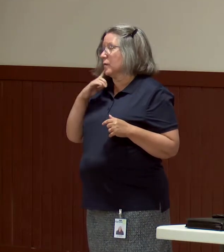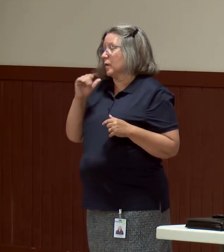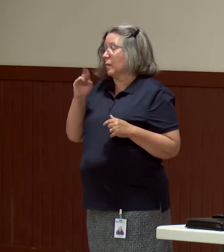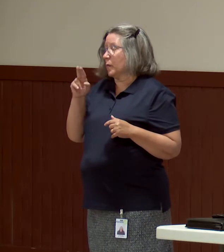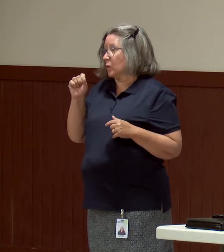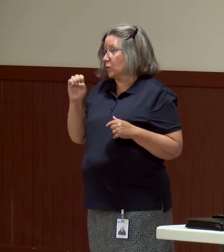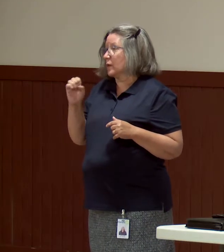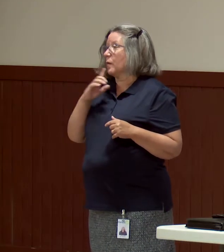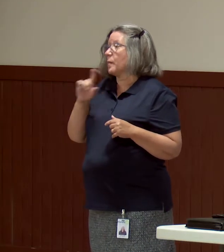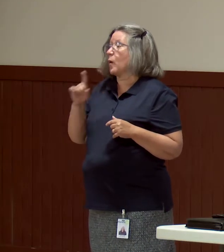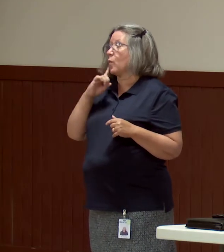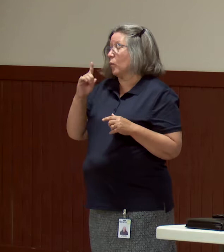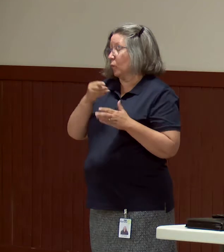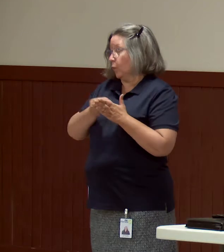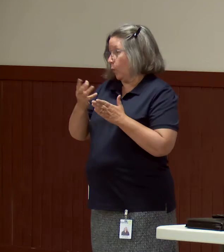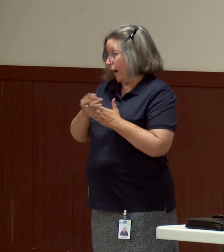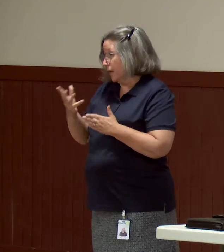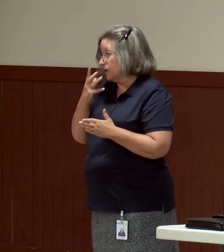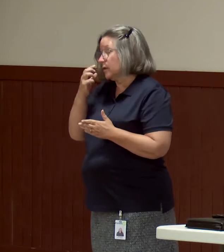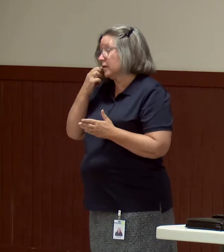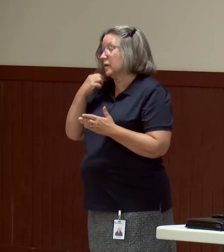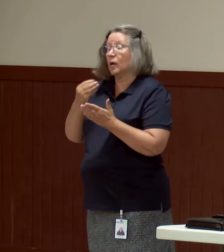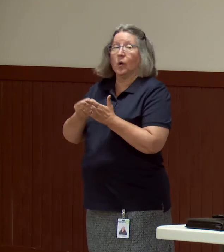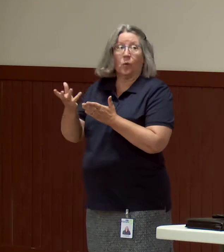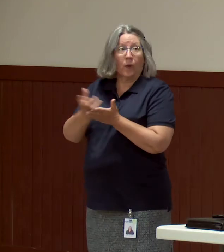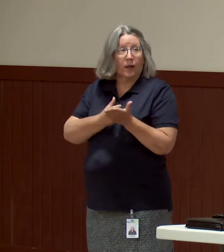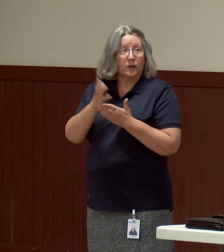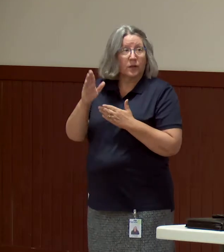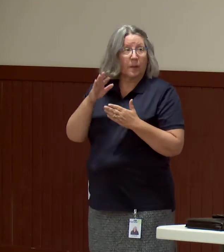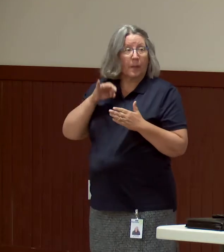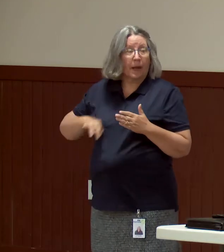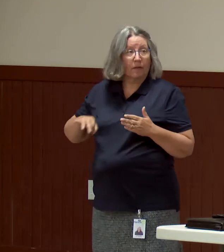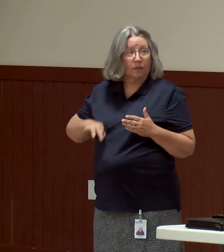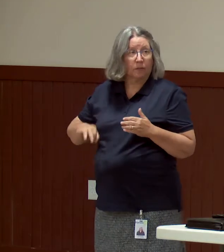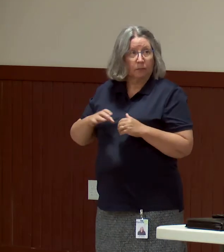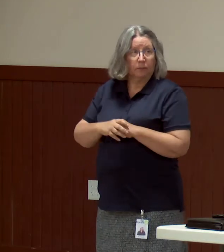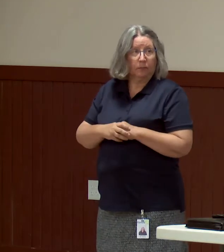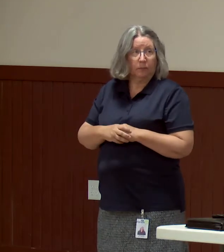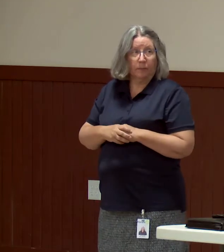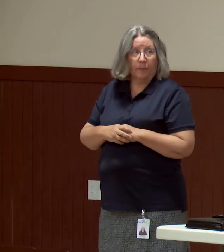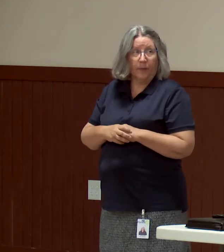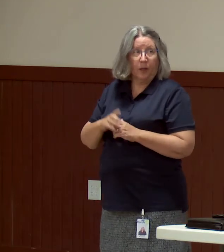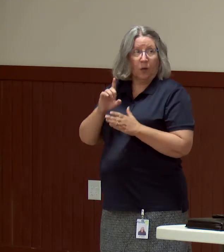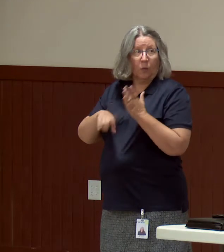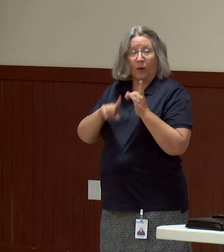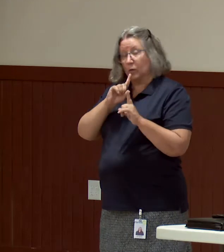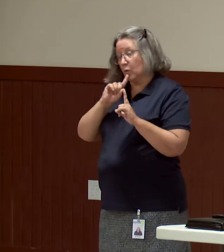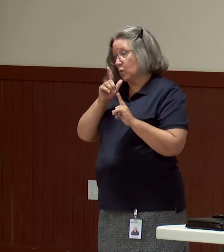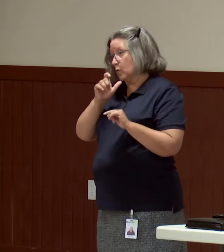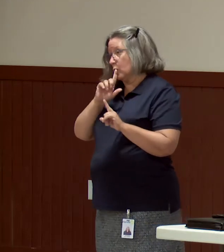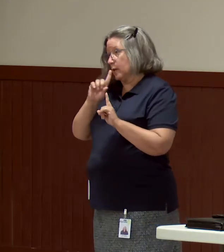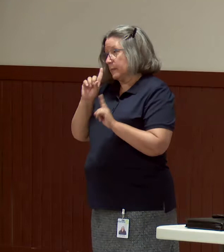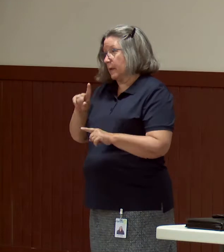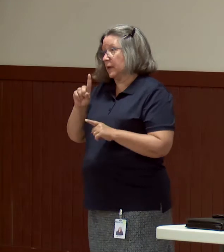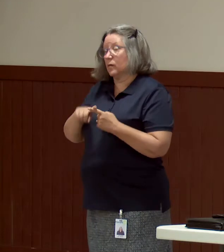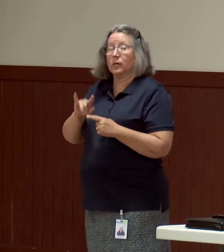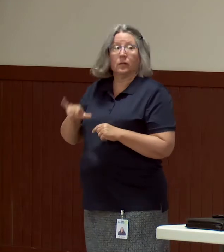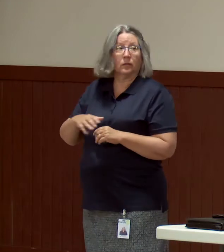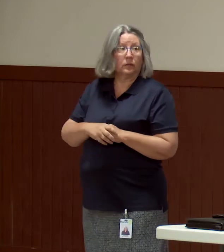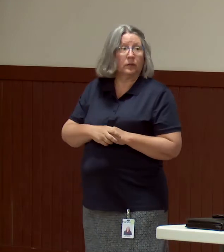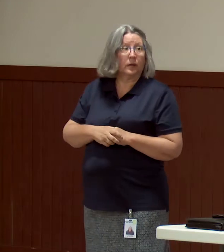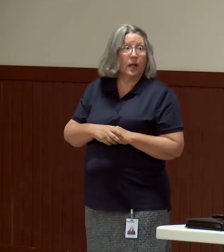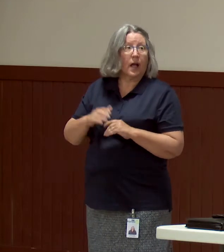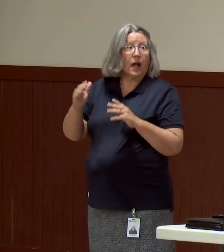the wages and benefits of public safety personnel and public health personnel who are directly responding to the pandemic, and then to